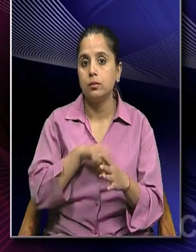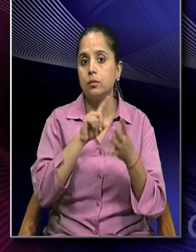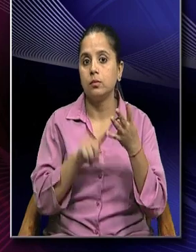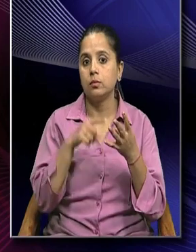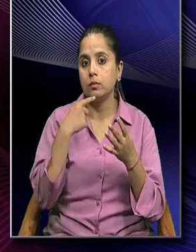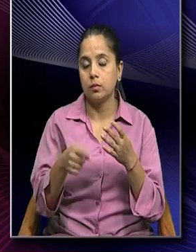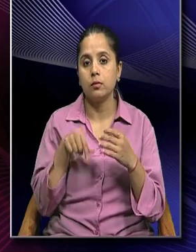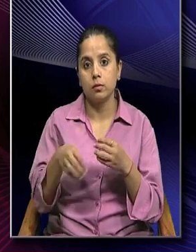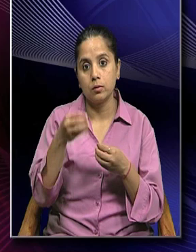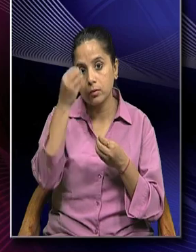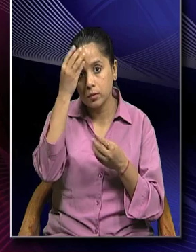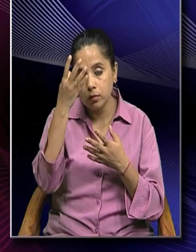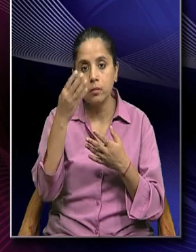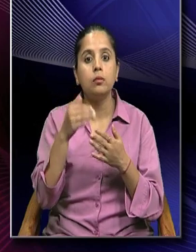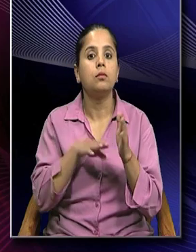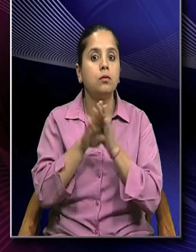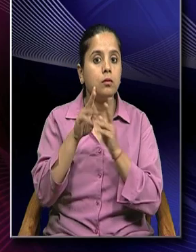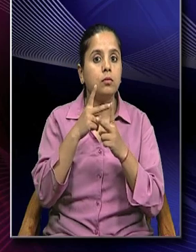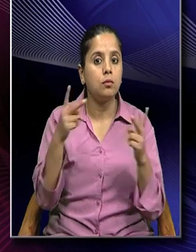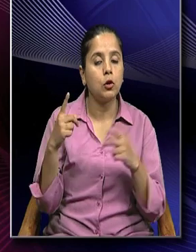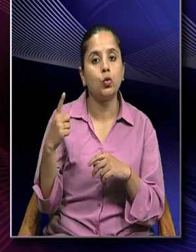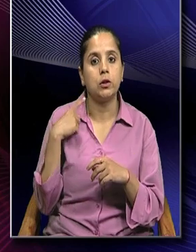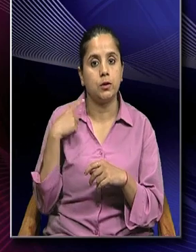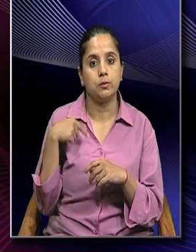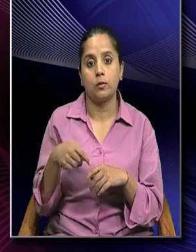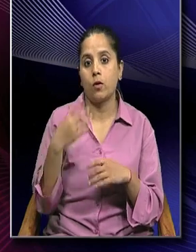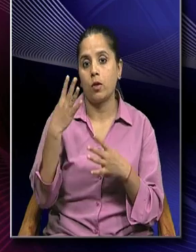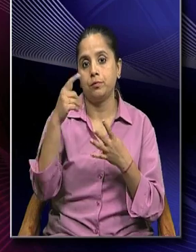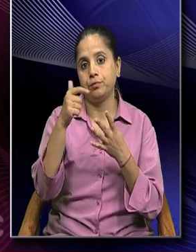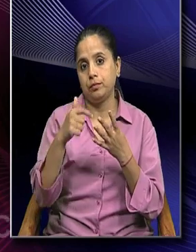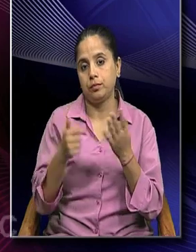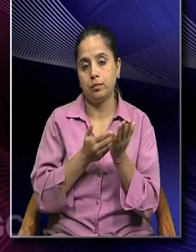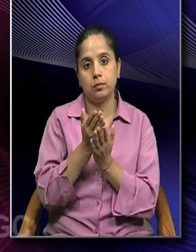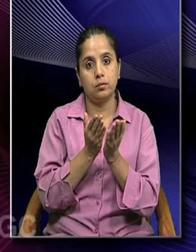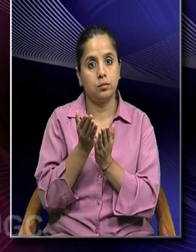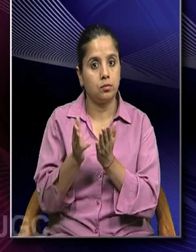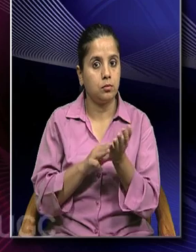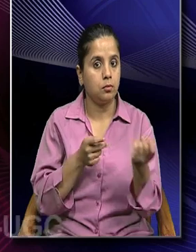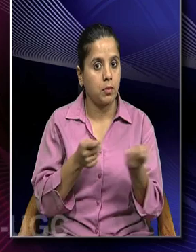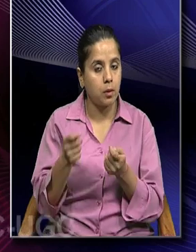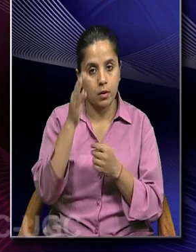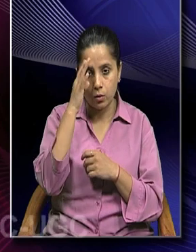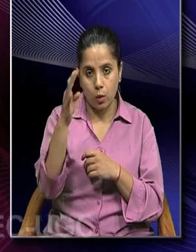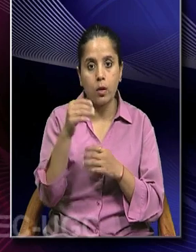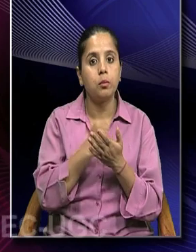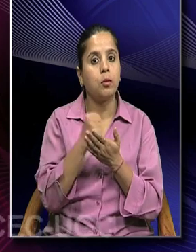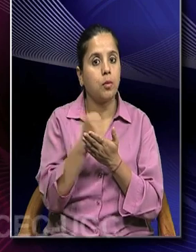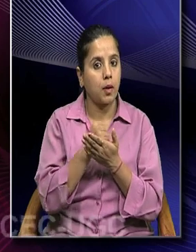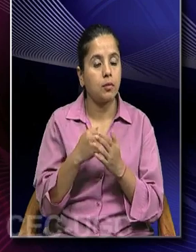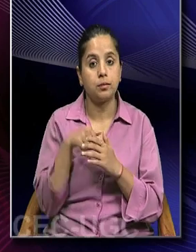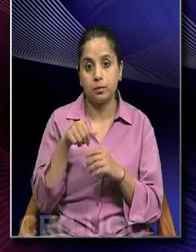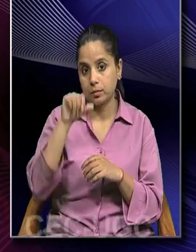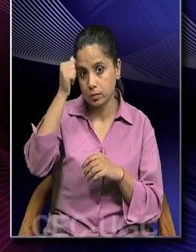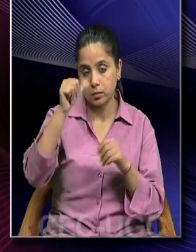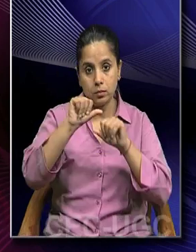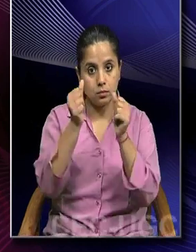was enlightened leadership. So, these are the 4 broad areas of management theory and practice where the Indian